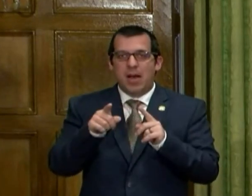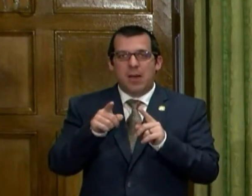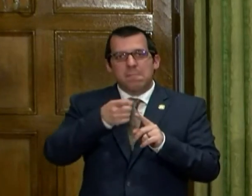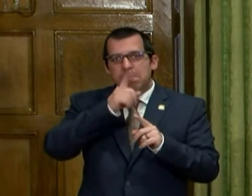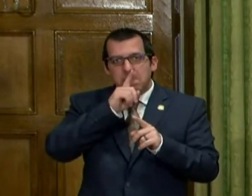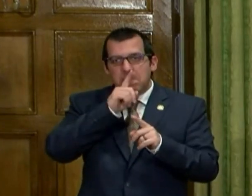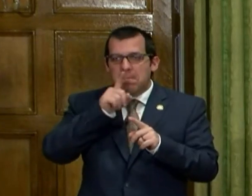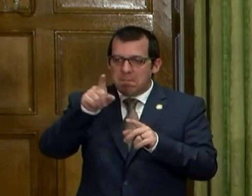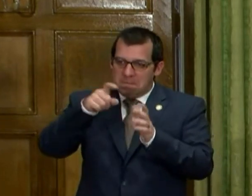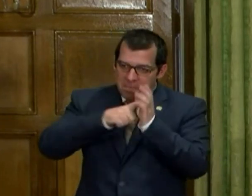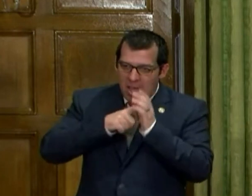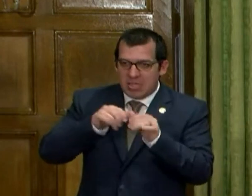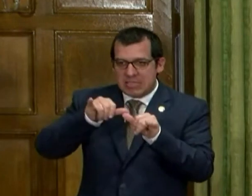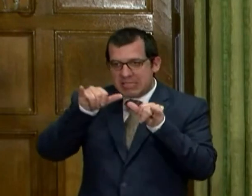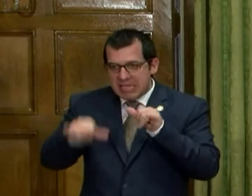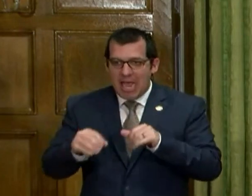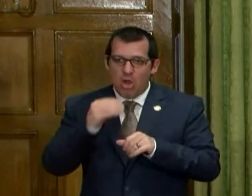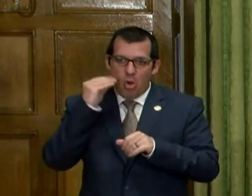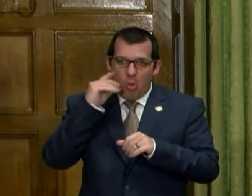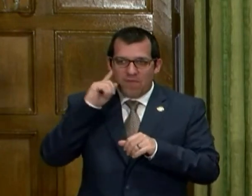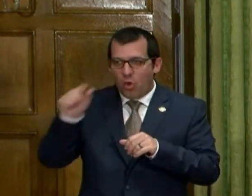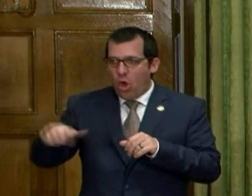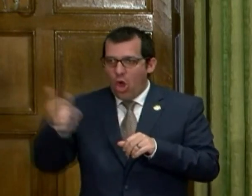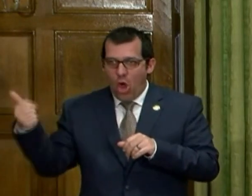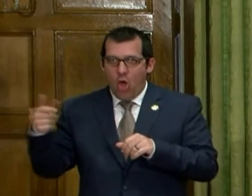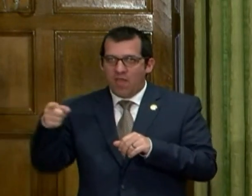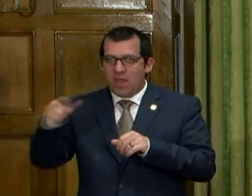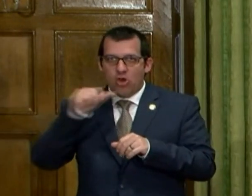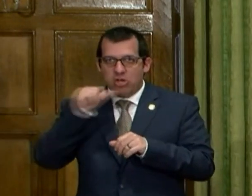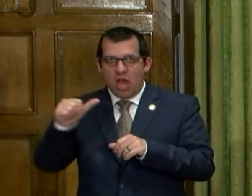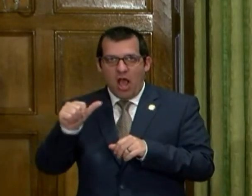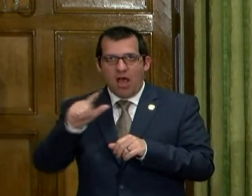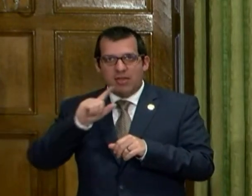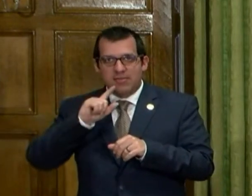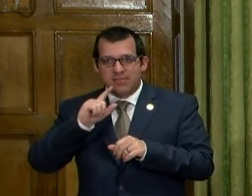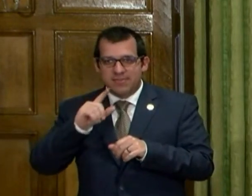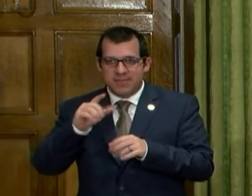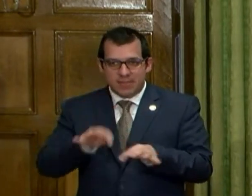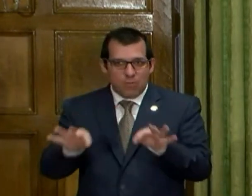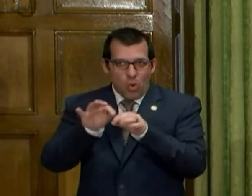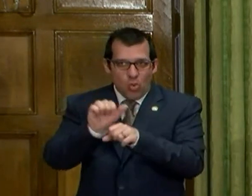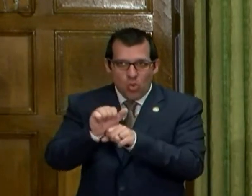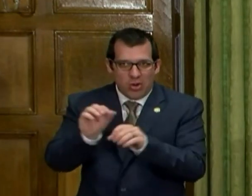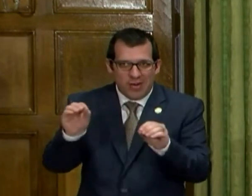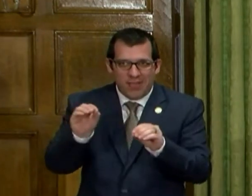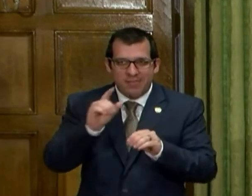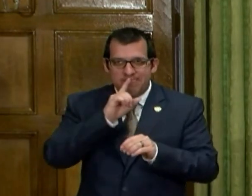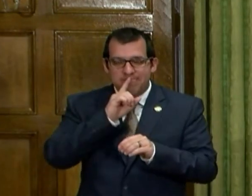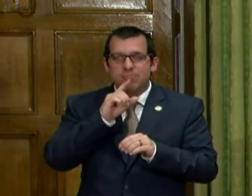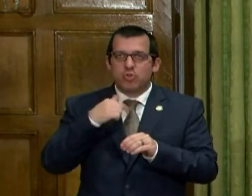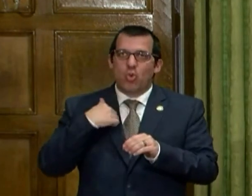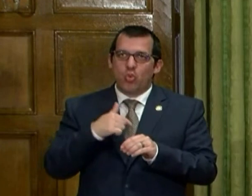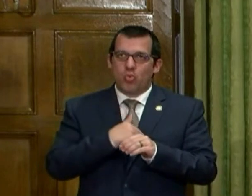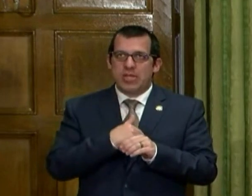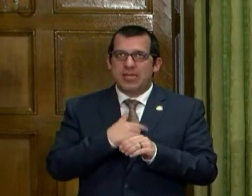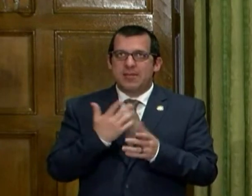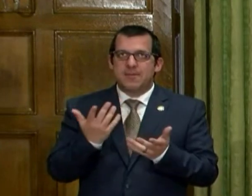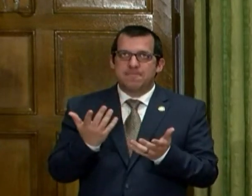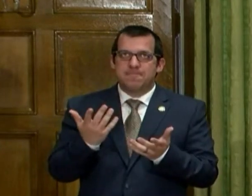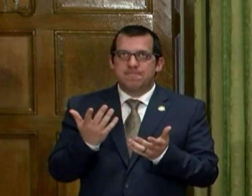a stay-at-home for everyone else that's not engaged in essential services. So, we are taking